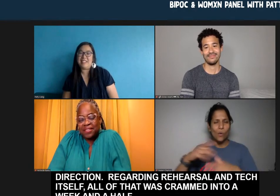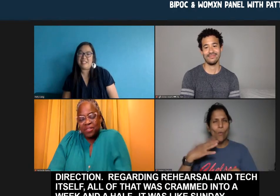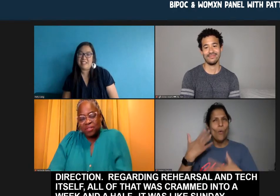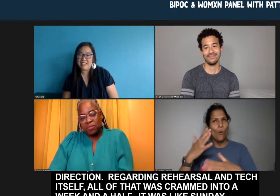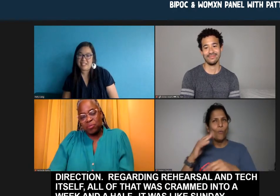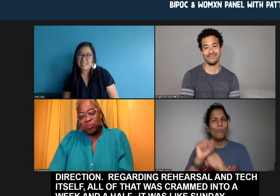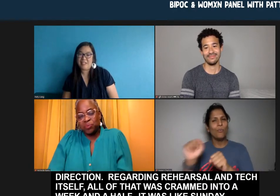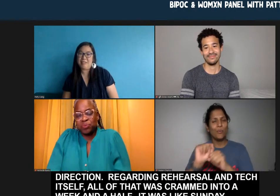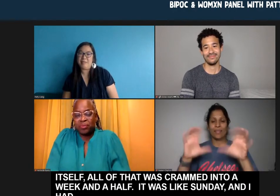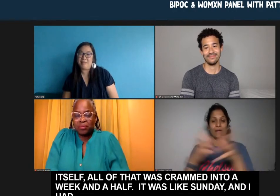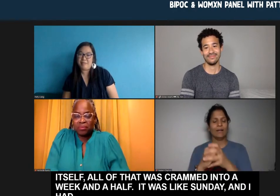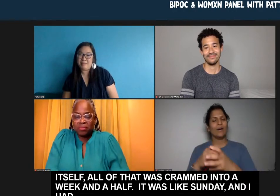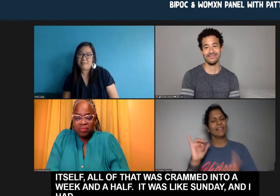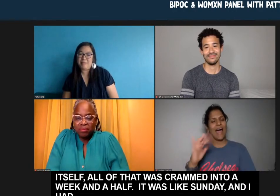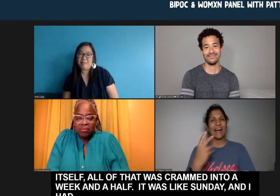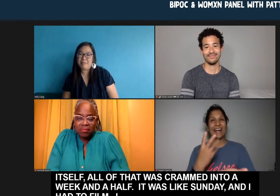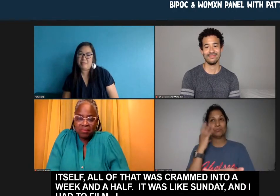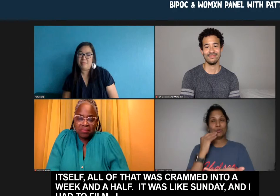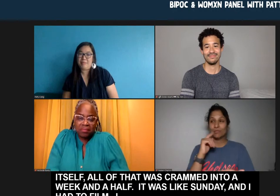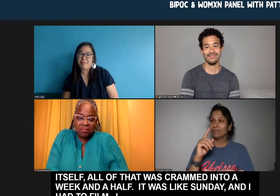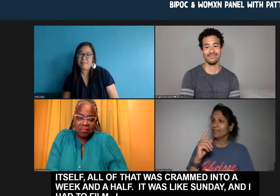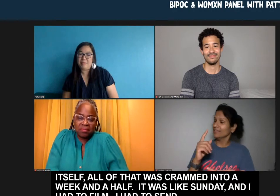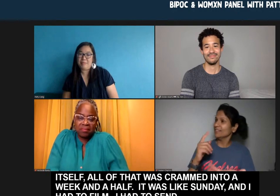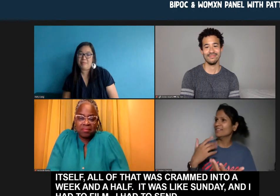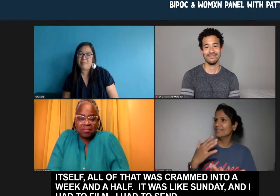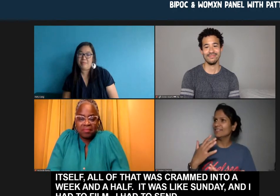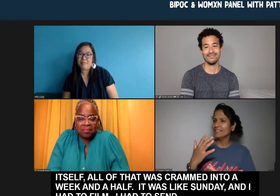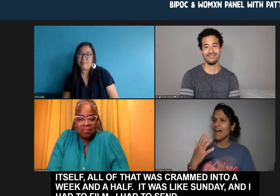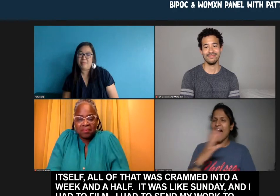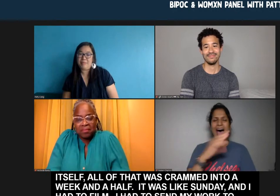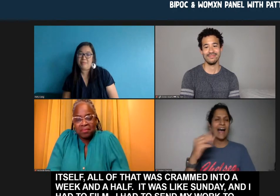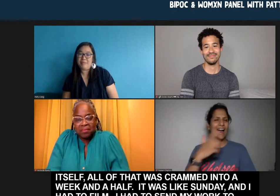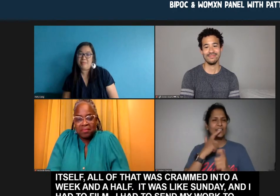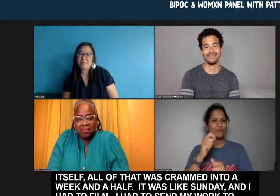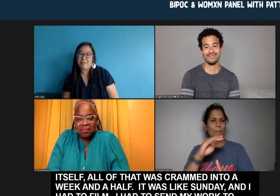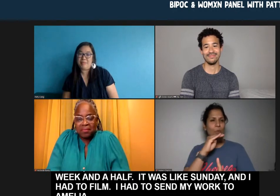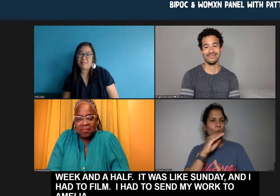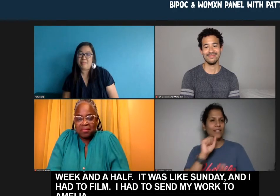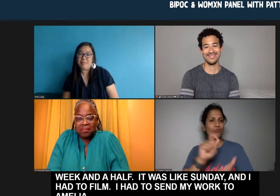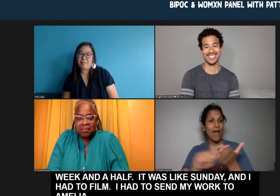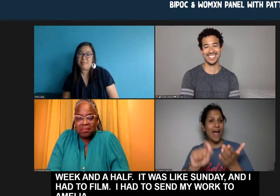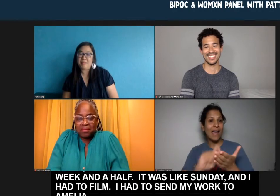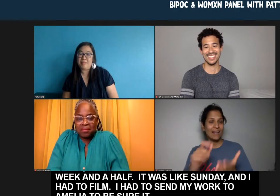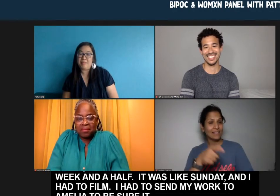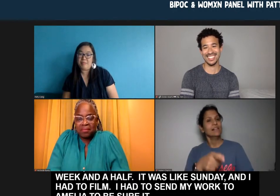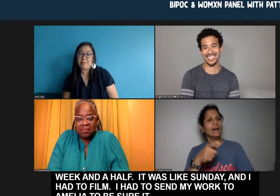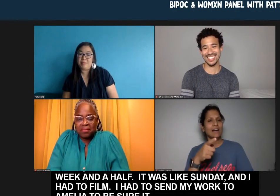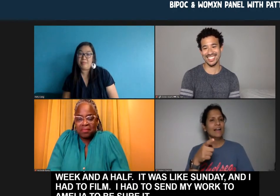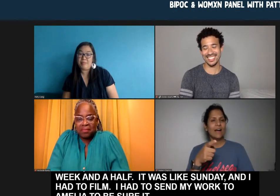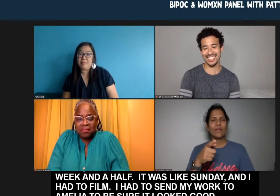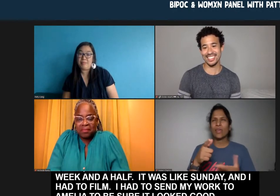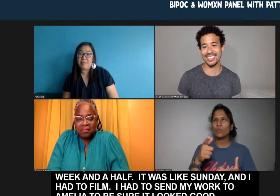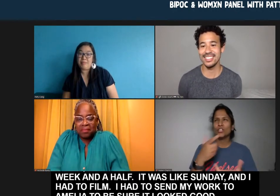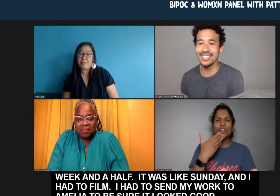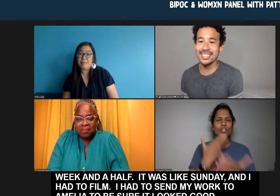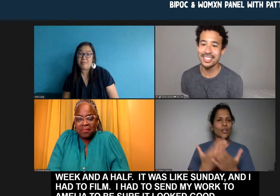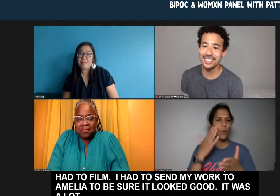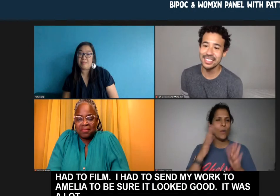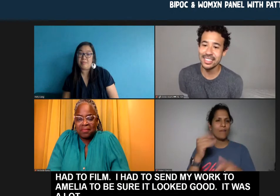sure that it looked good. And I was like, "Woo, this is a lot of work." So that experience, plus in addition to Monique's